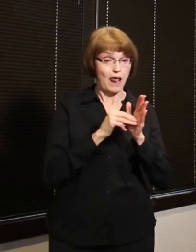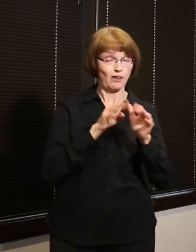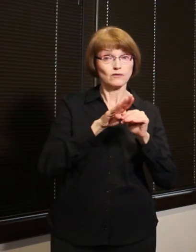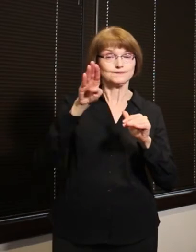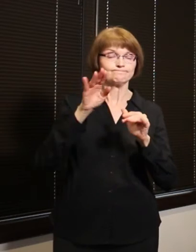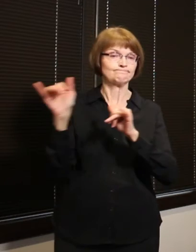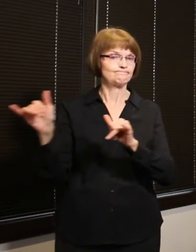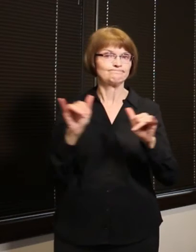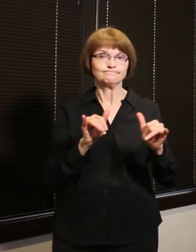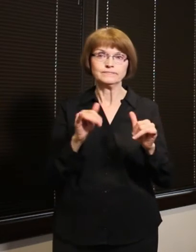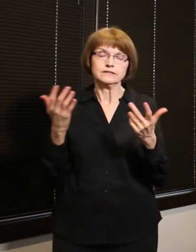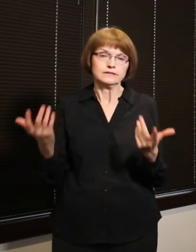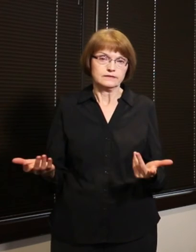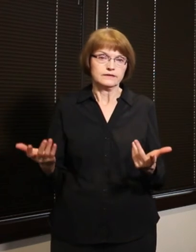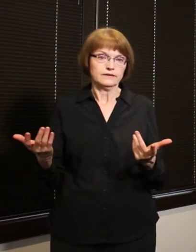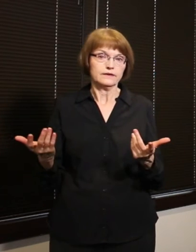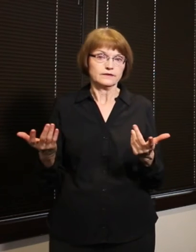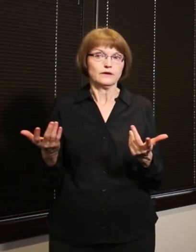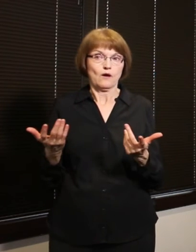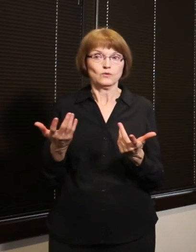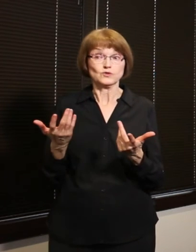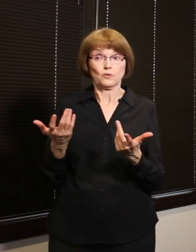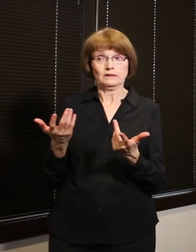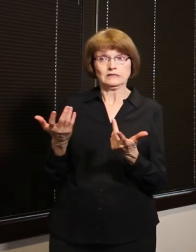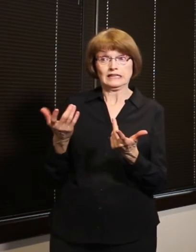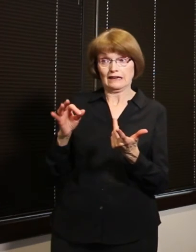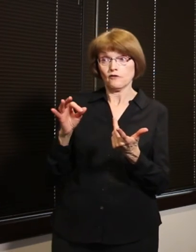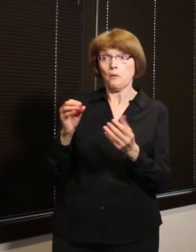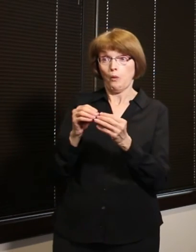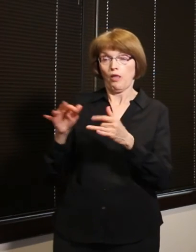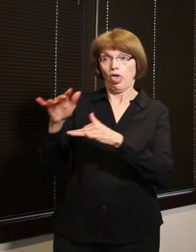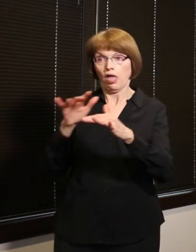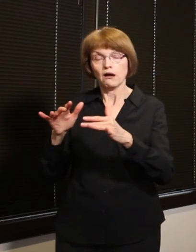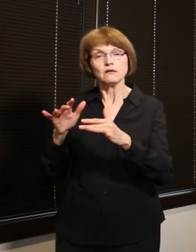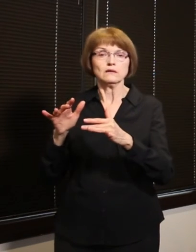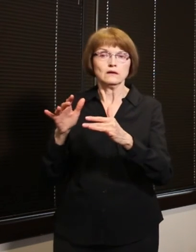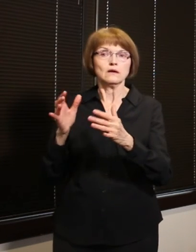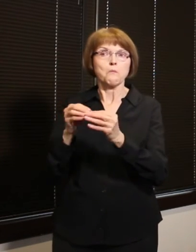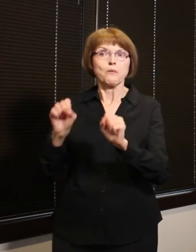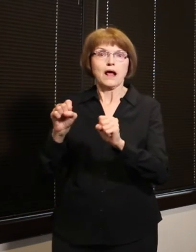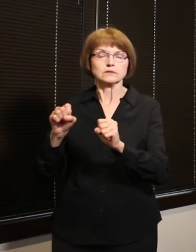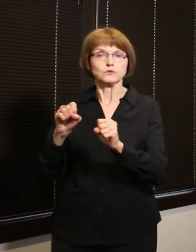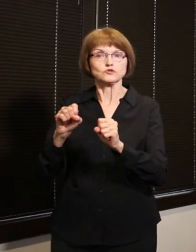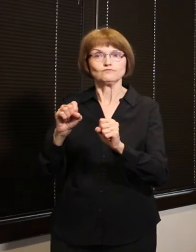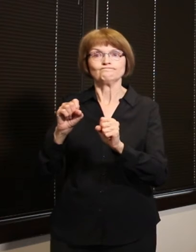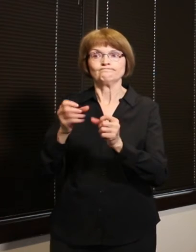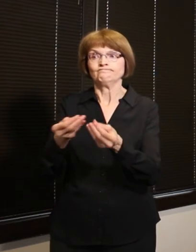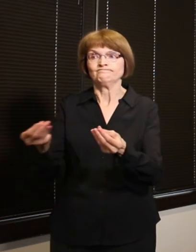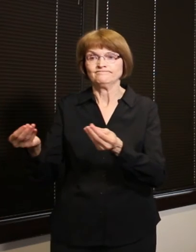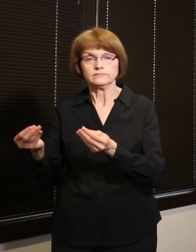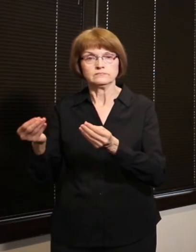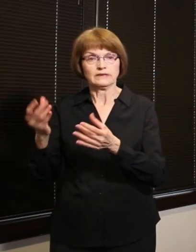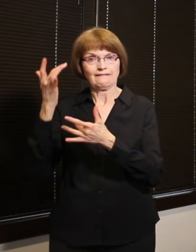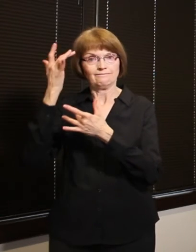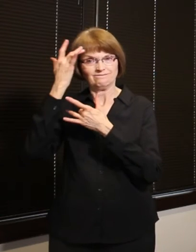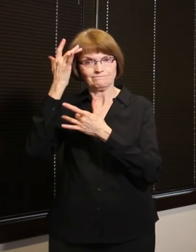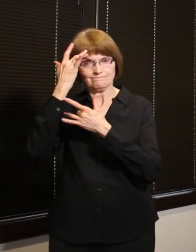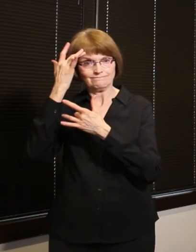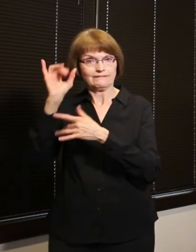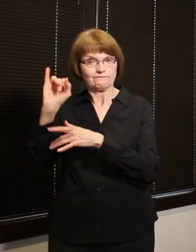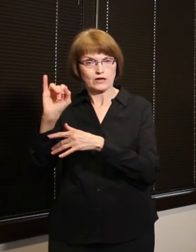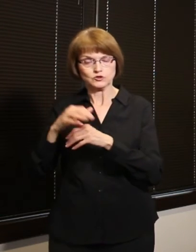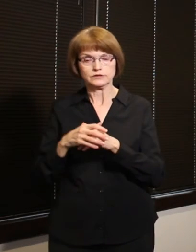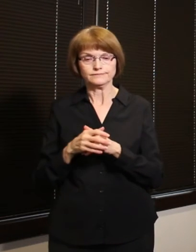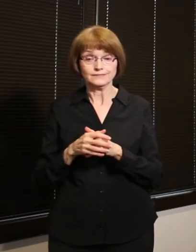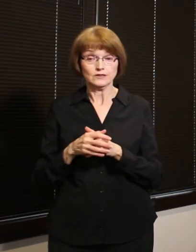probability of infection, which leads to cases. So of course, as healthcare systems, we're very concerned about a second peak. And